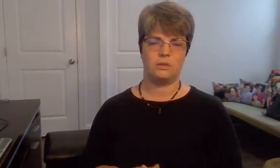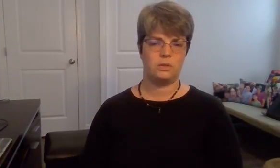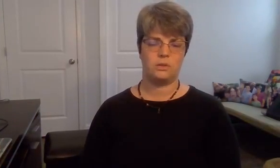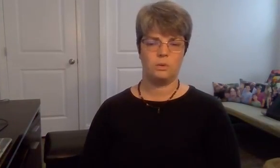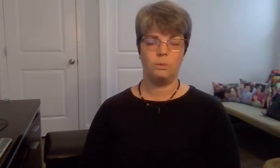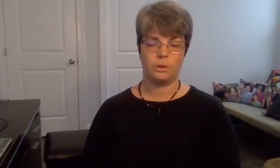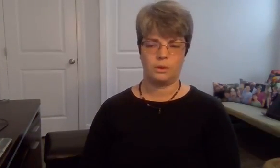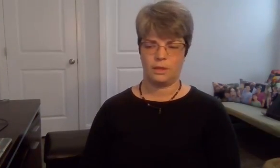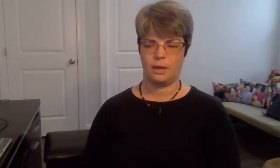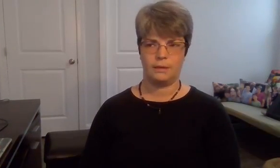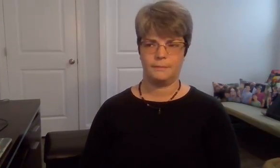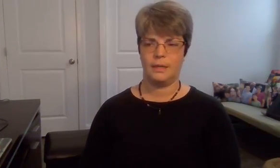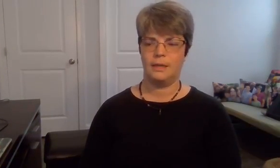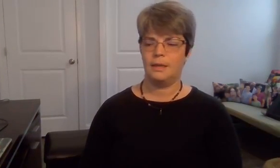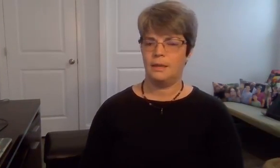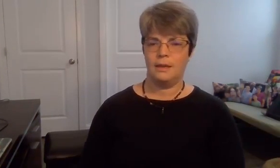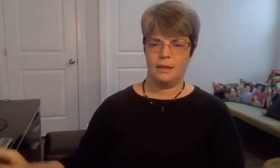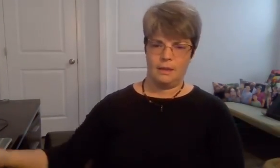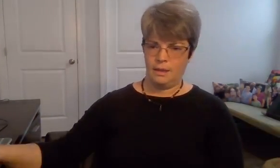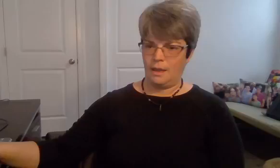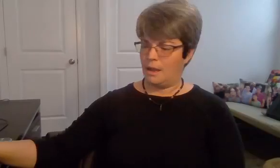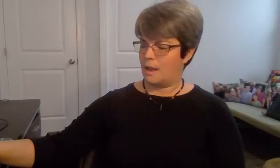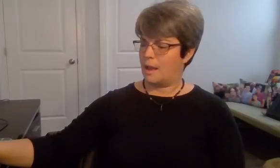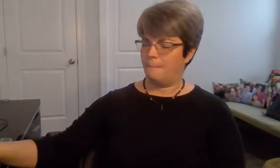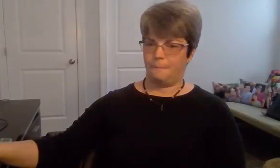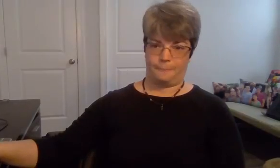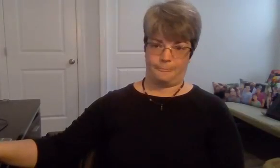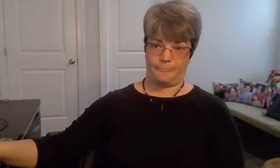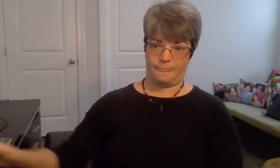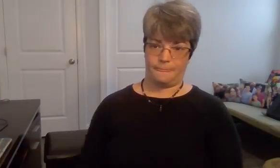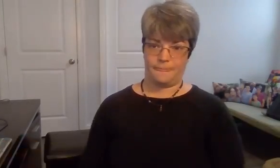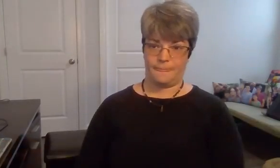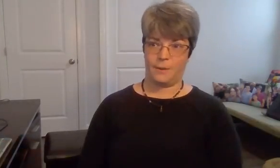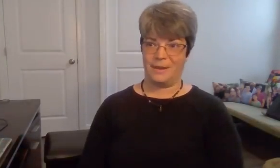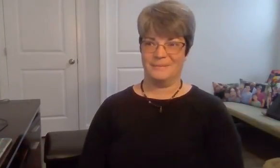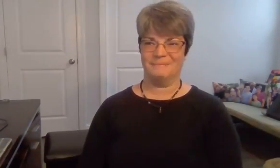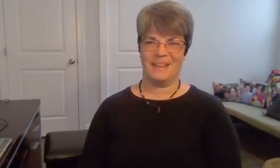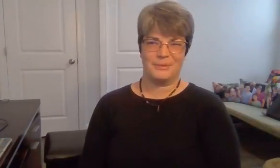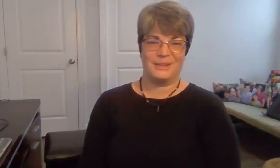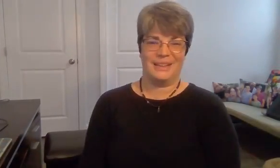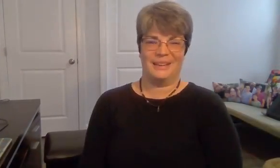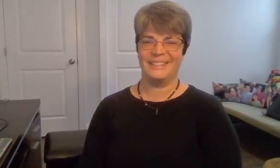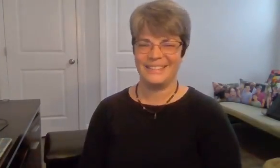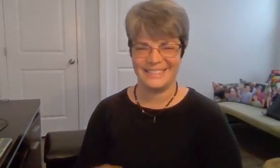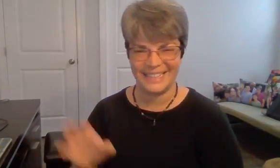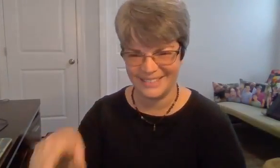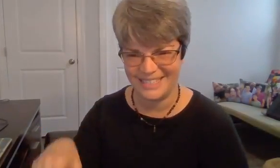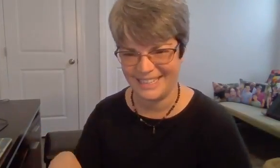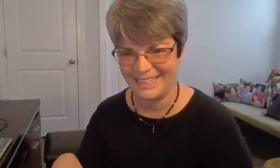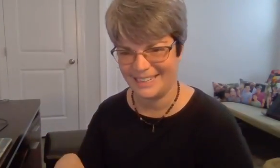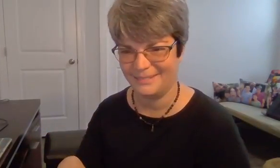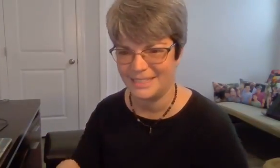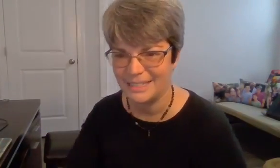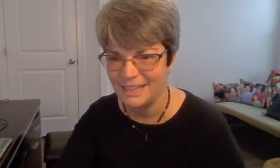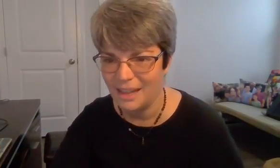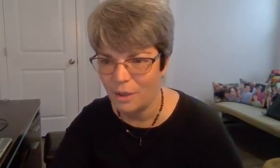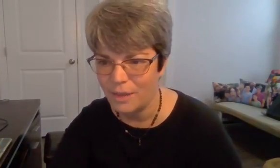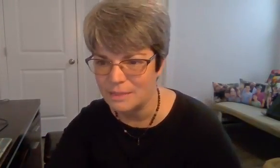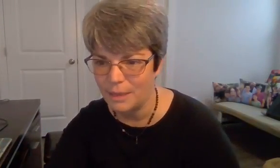skills super early on. Okay, I'm going to keep going because I don't see any comments. Well, that's a pinned